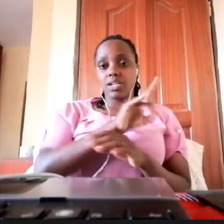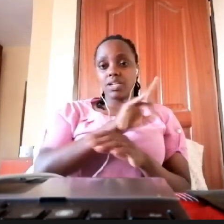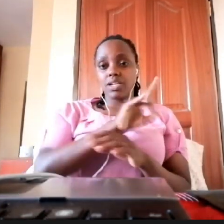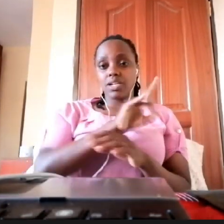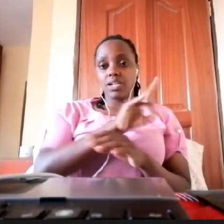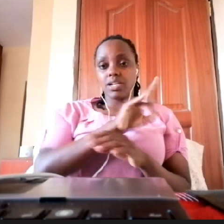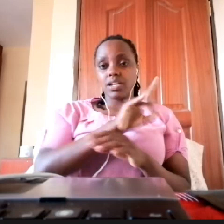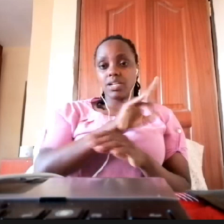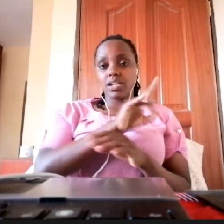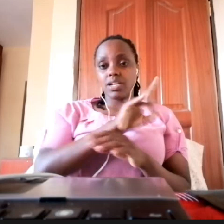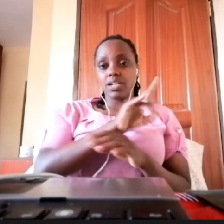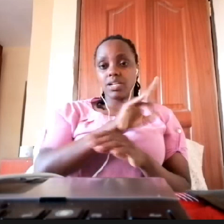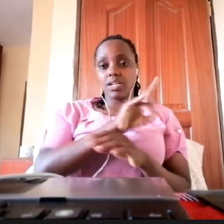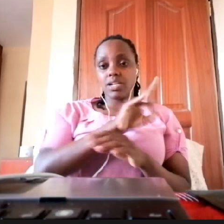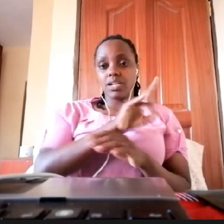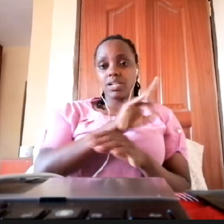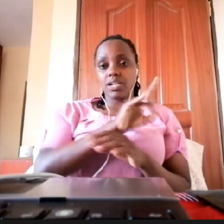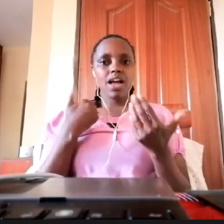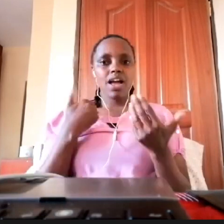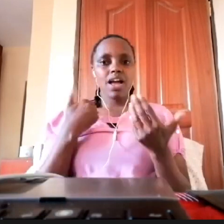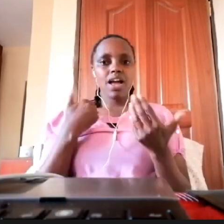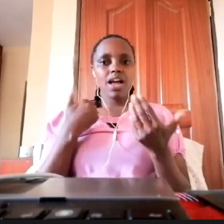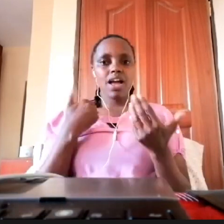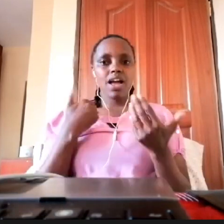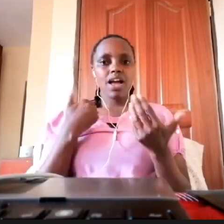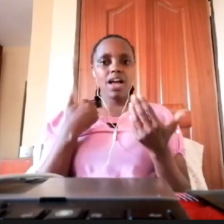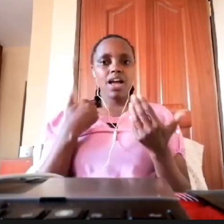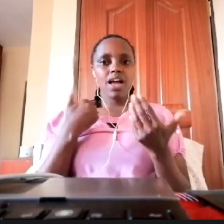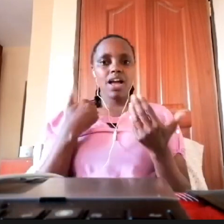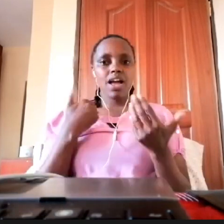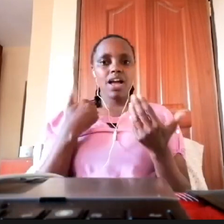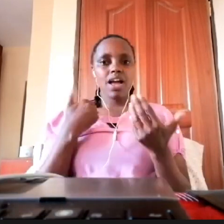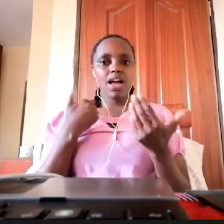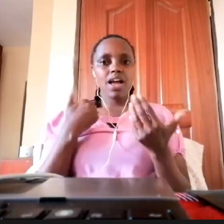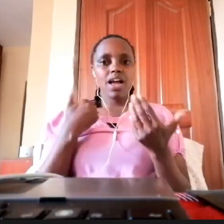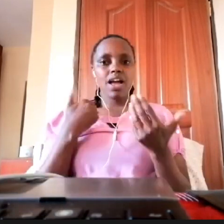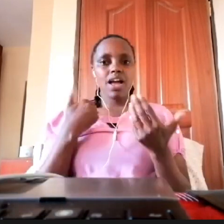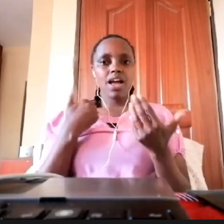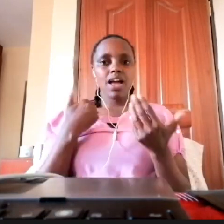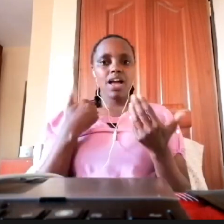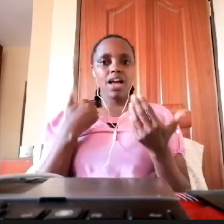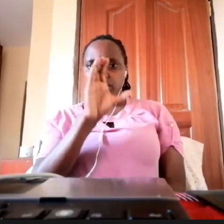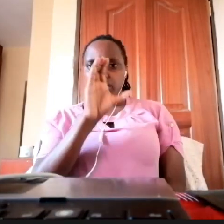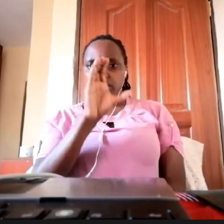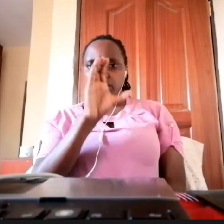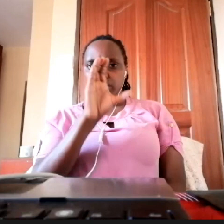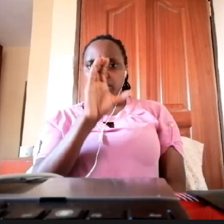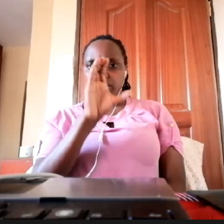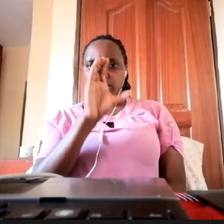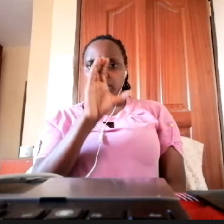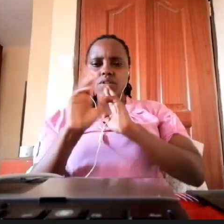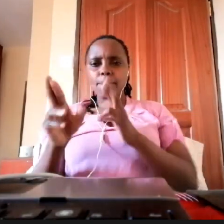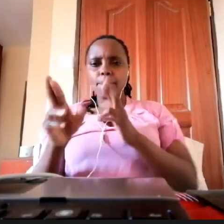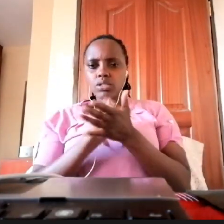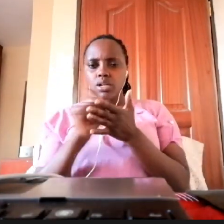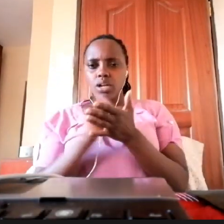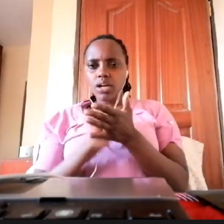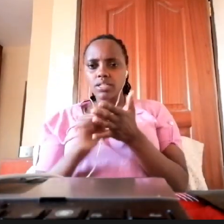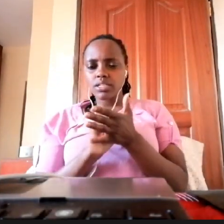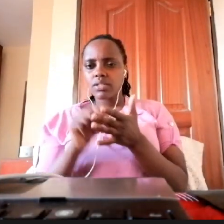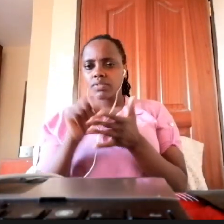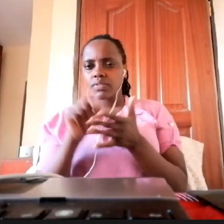hotel. The content of this discussion was centered on CRC, report writing based on,